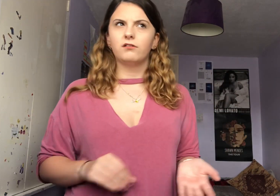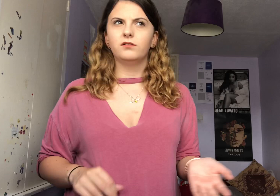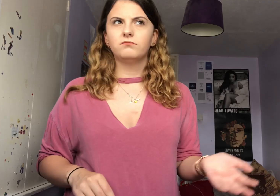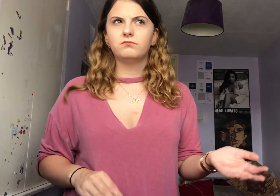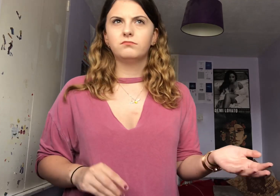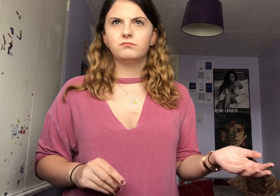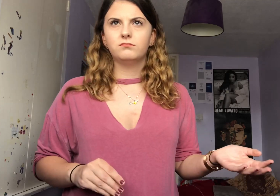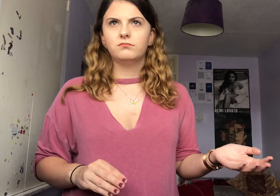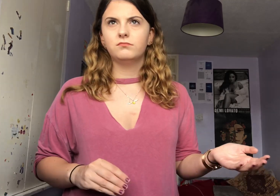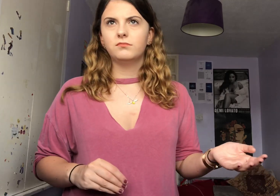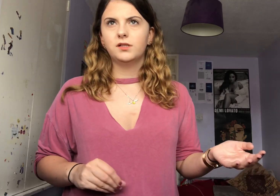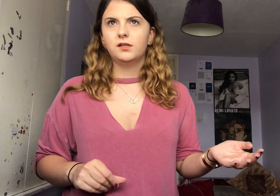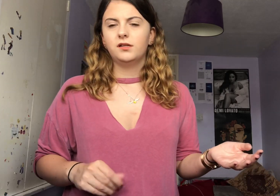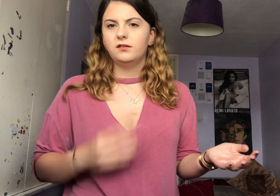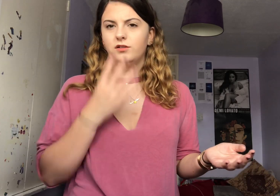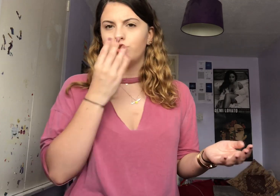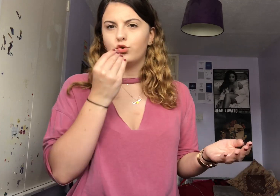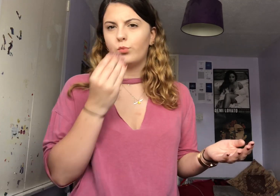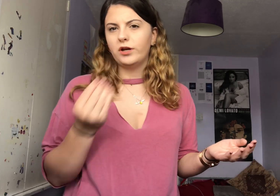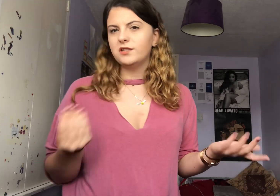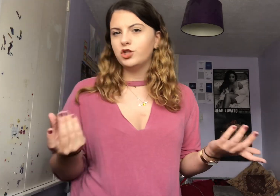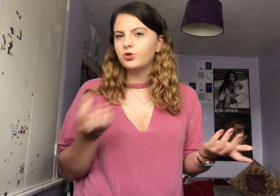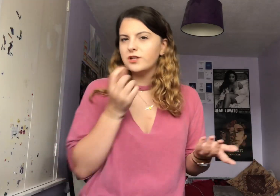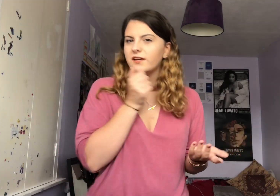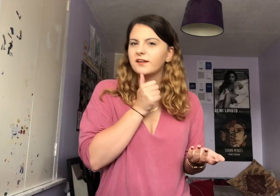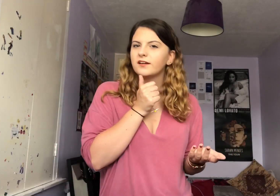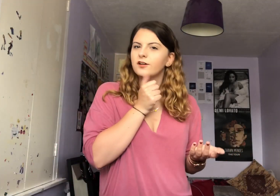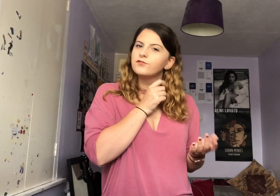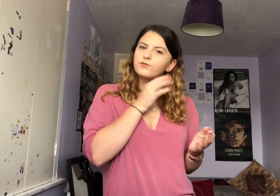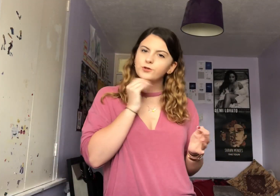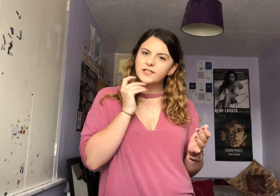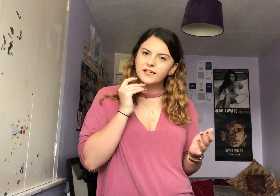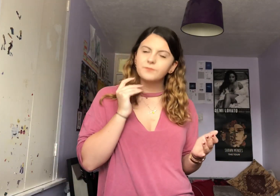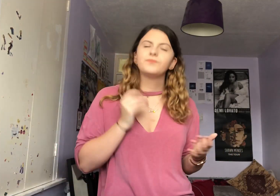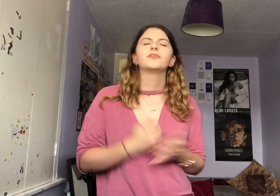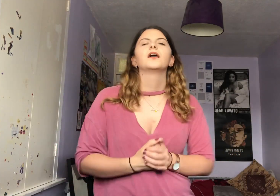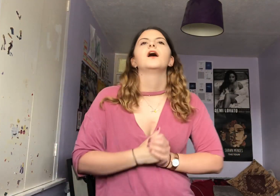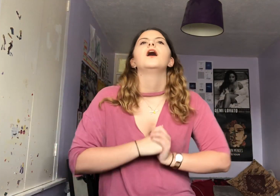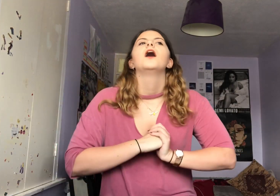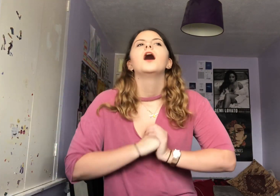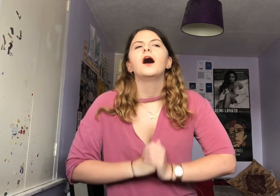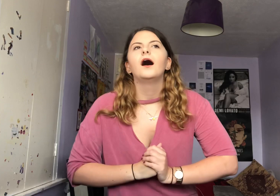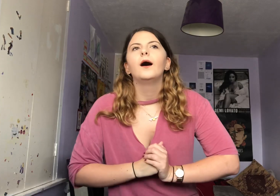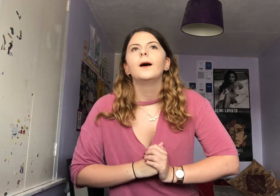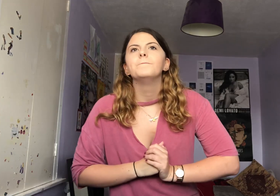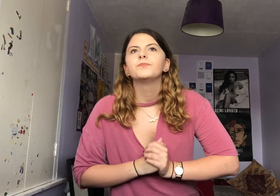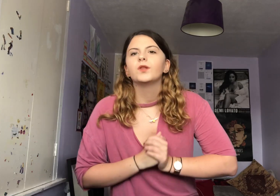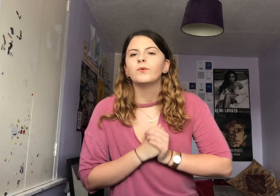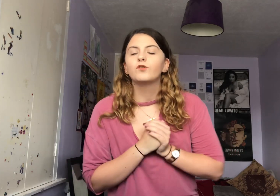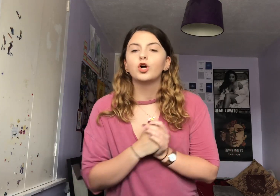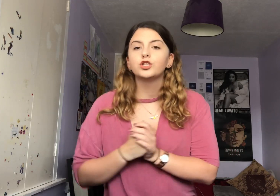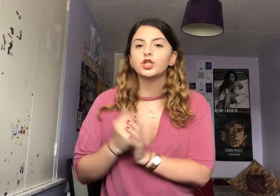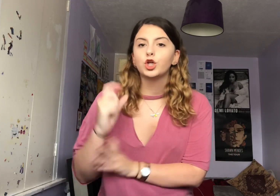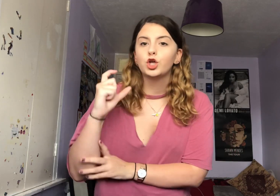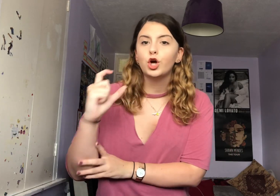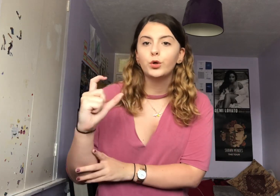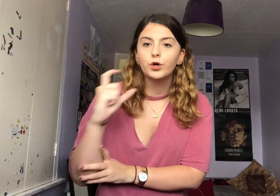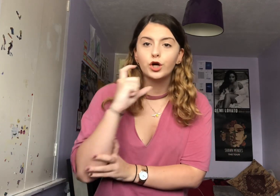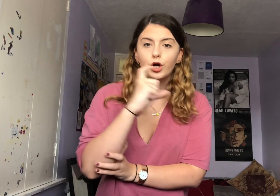currant and strawberries. It's usually fruity. Then we've got